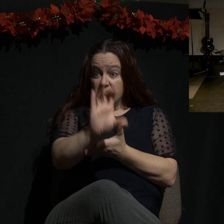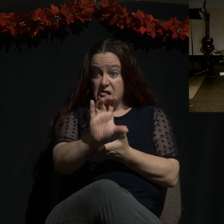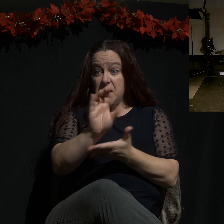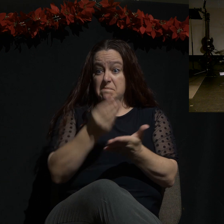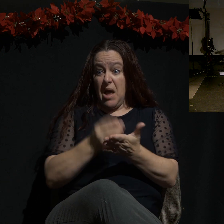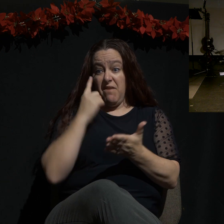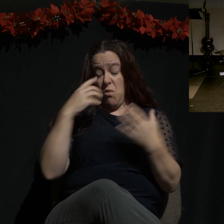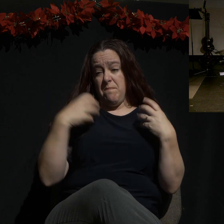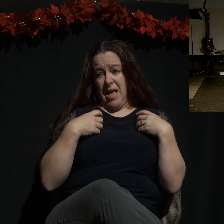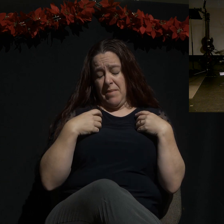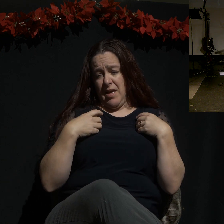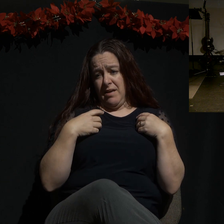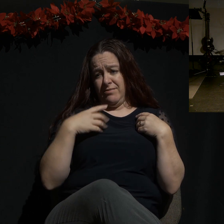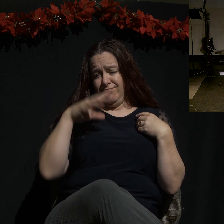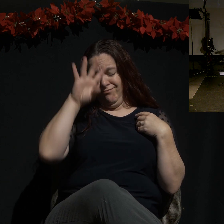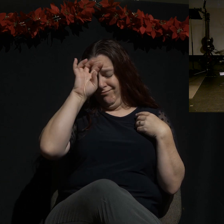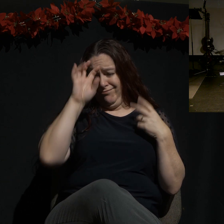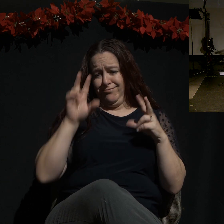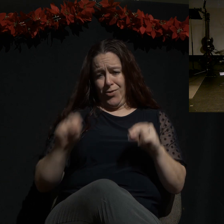a backpack."